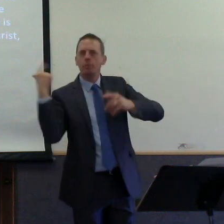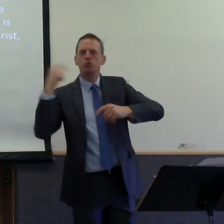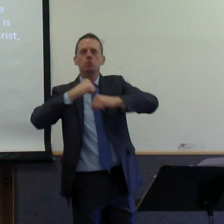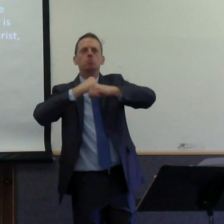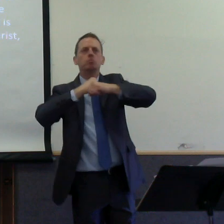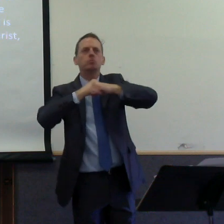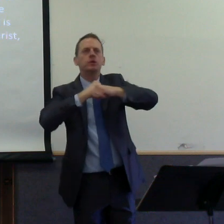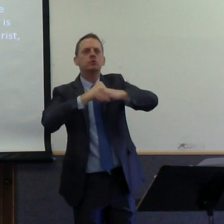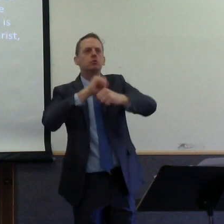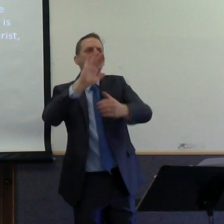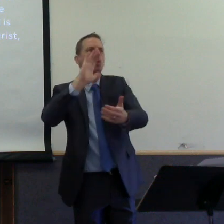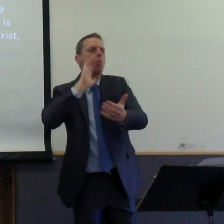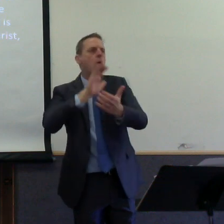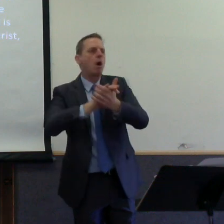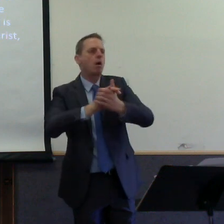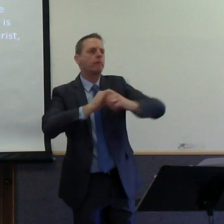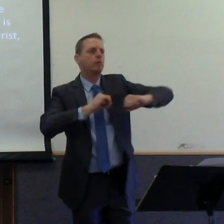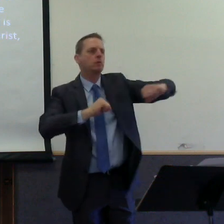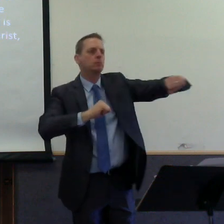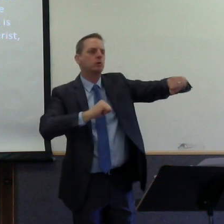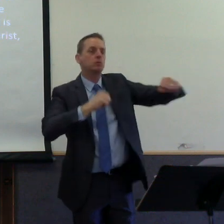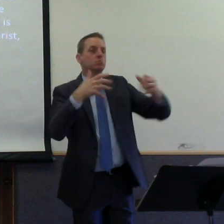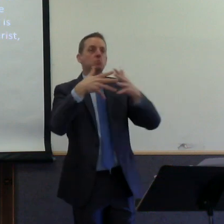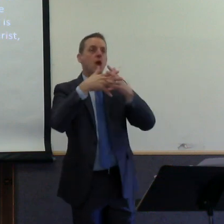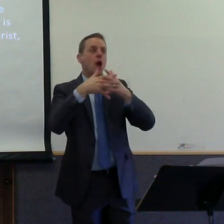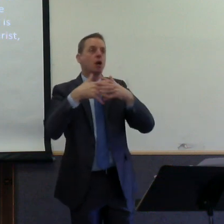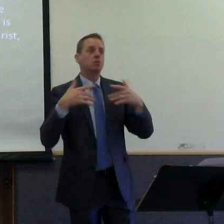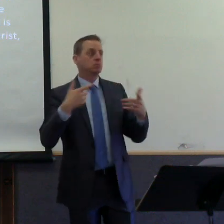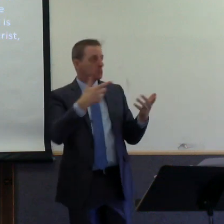her alone. That's my wife.